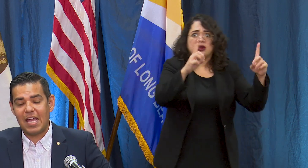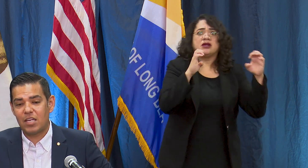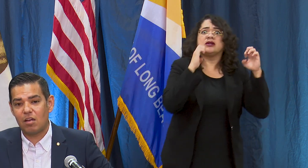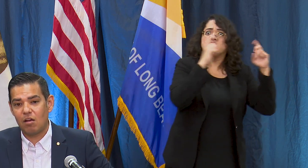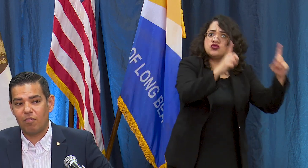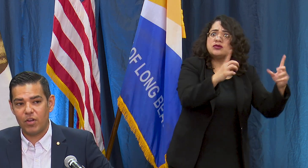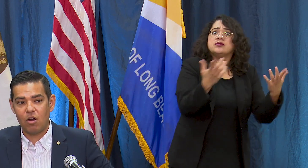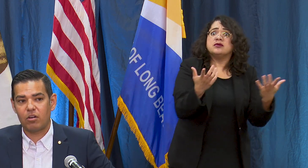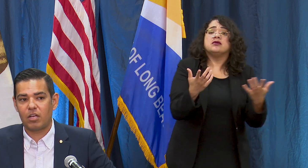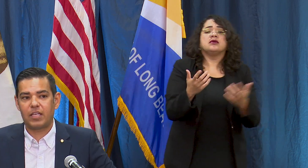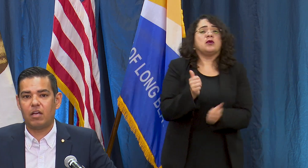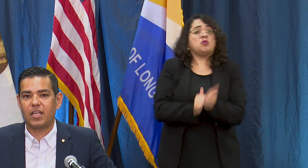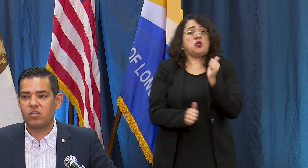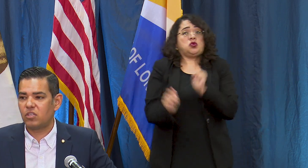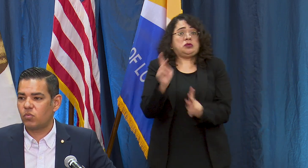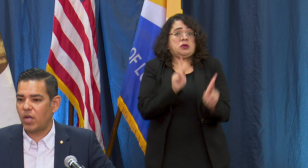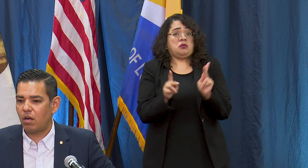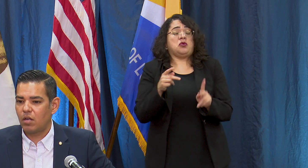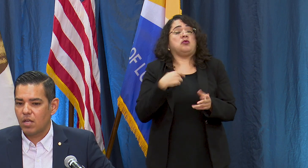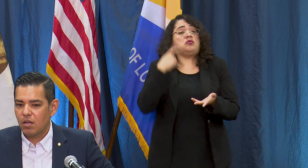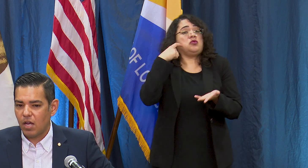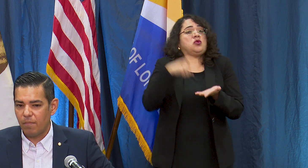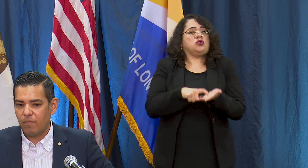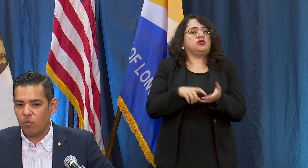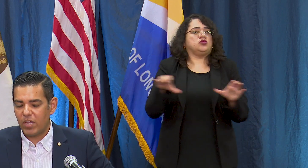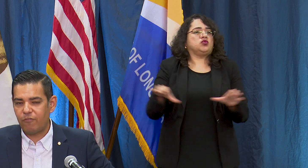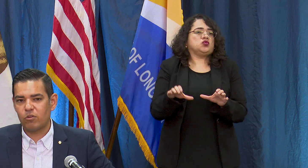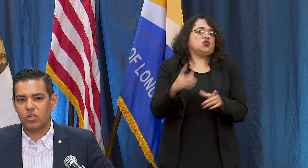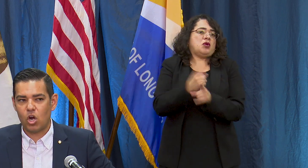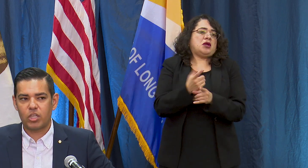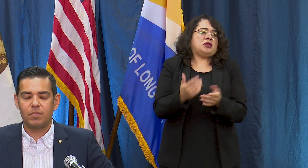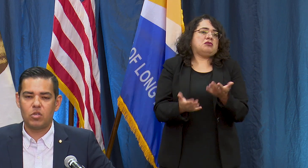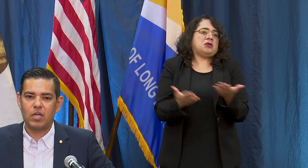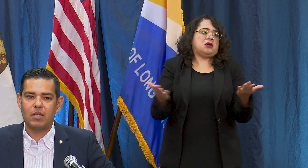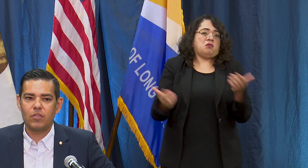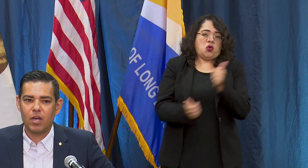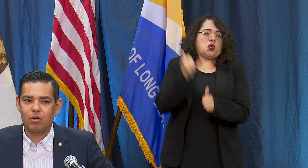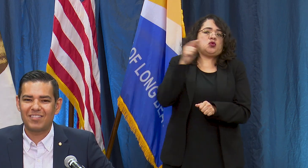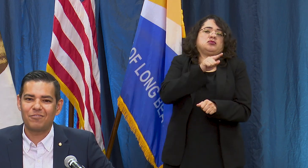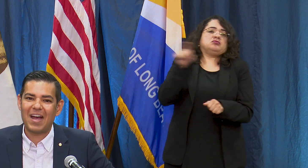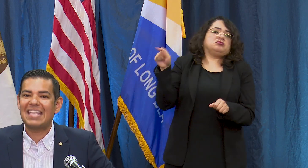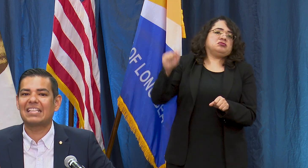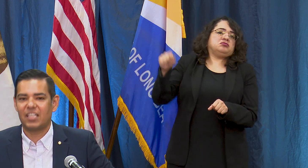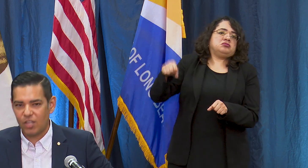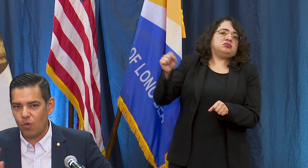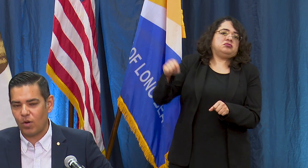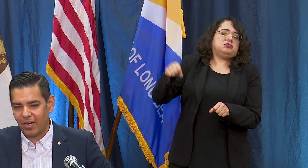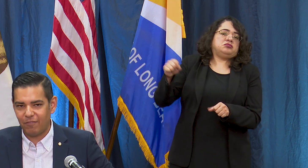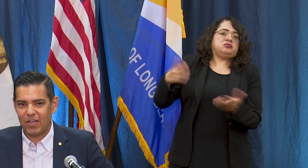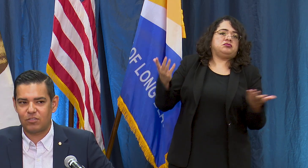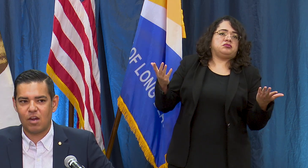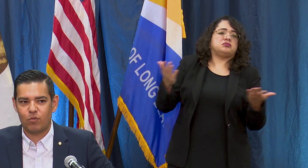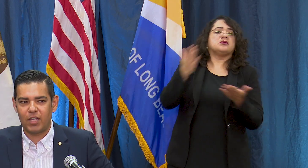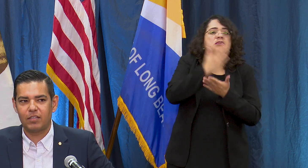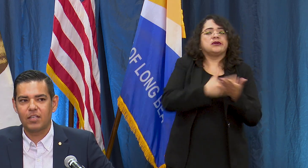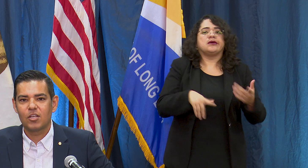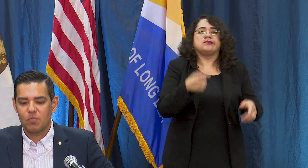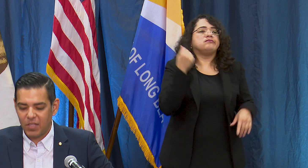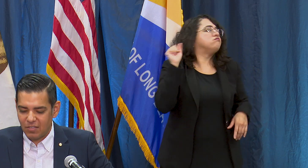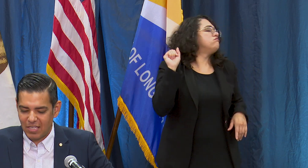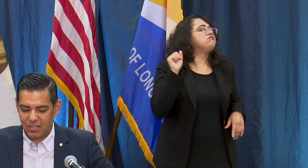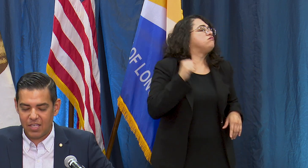thing. And there are occasions where we have folks in our community that are defiantly not wearing a face